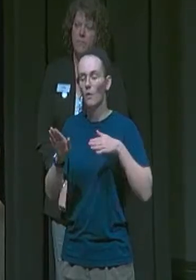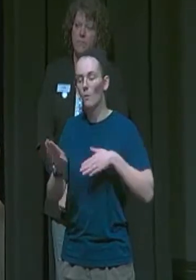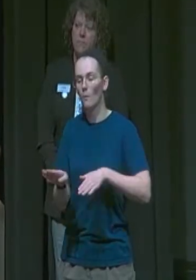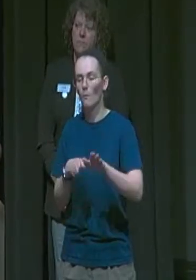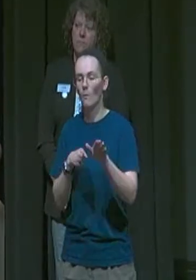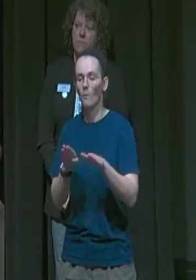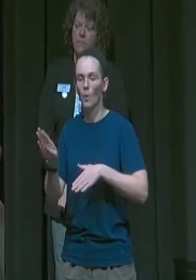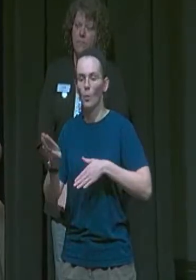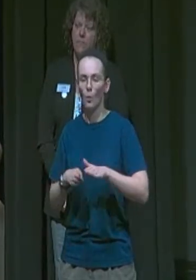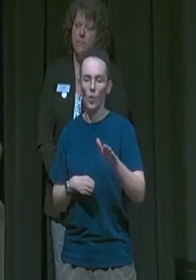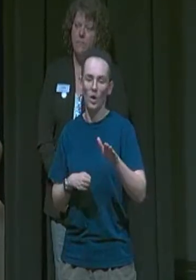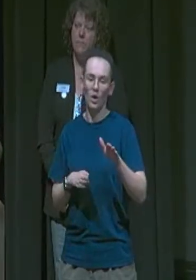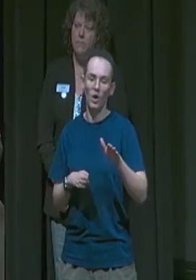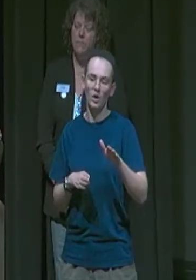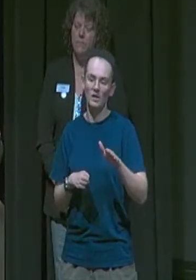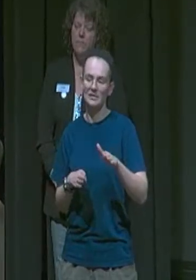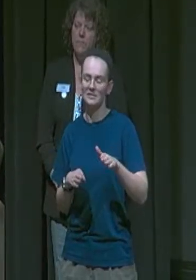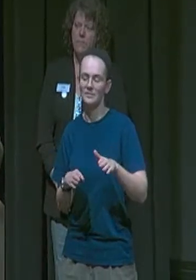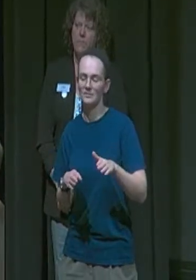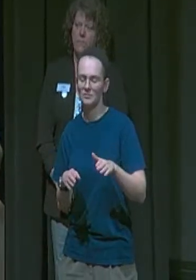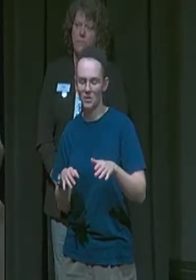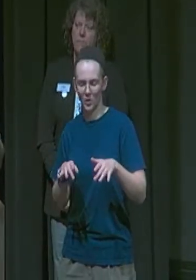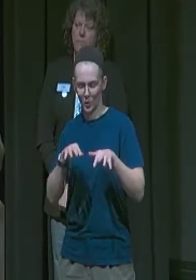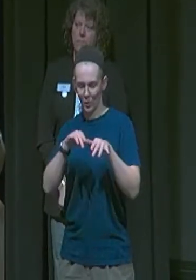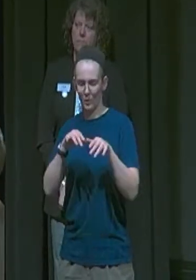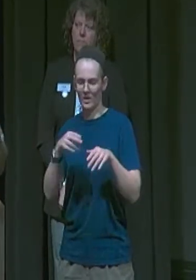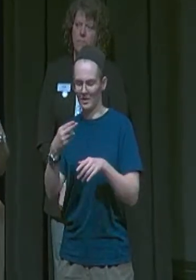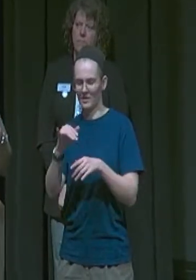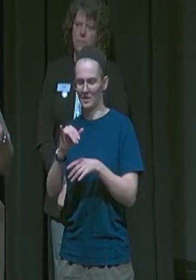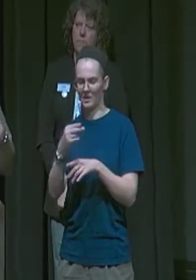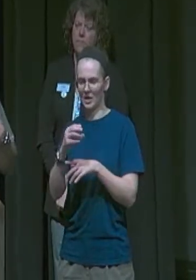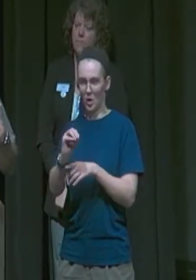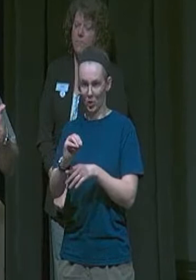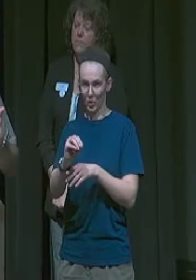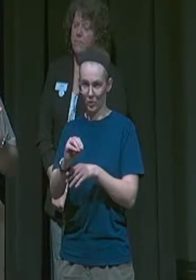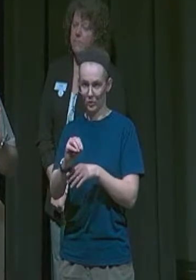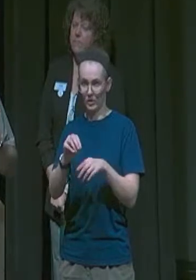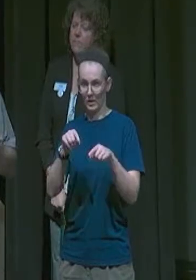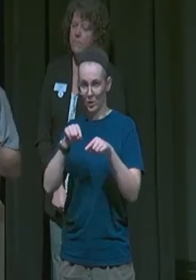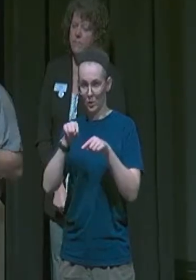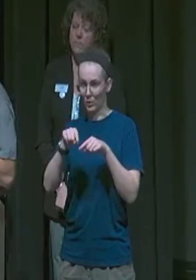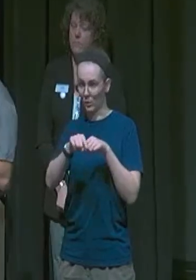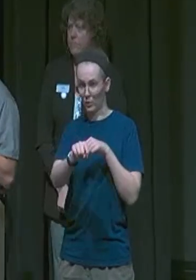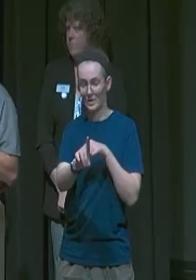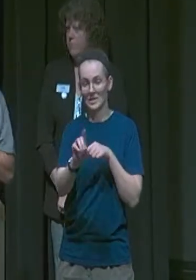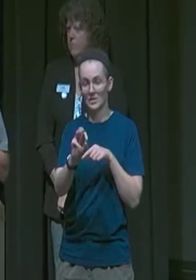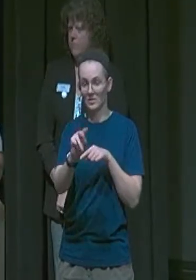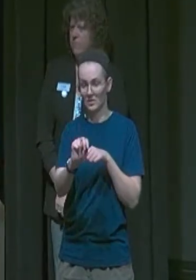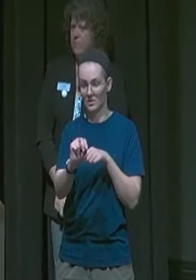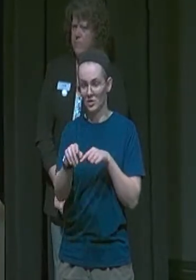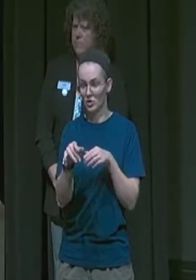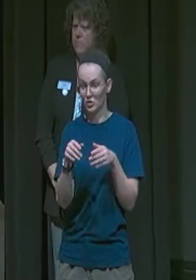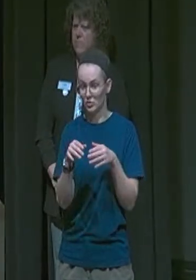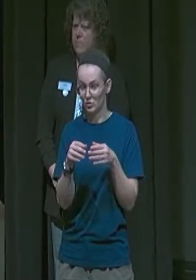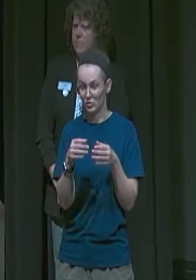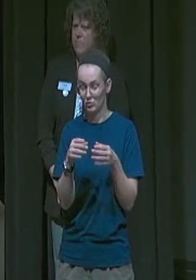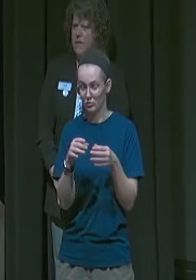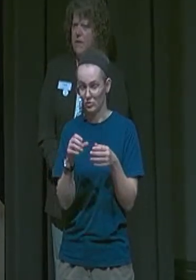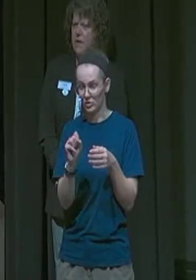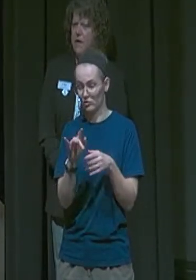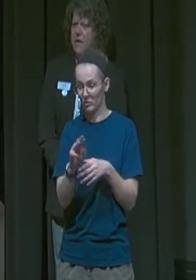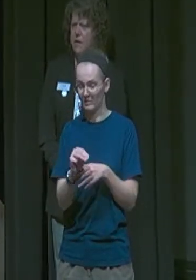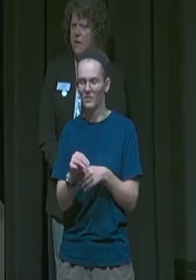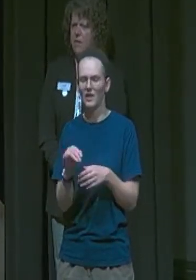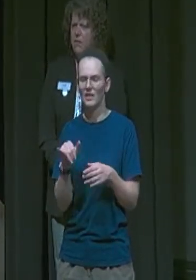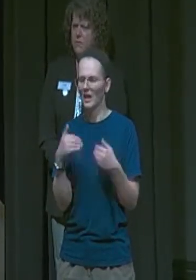walking just downstream of where the Hi-Ho is, there's the Eagles Club, what's that?